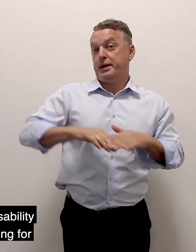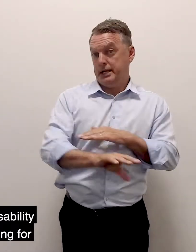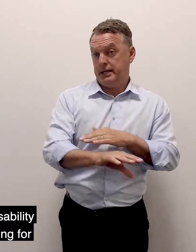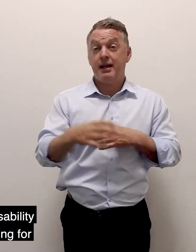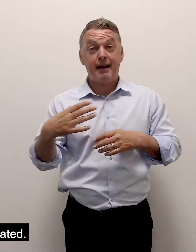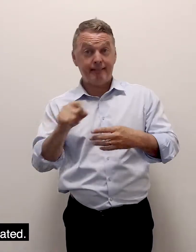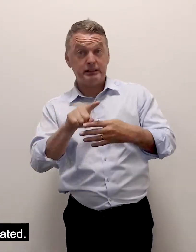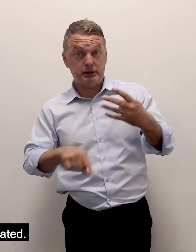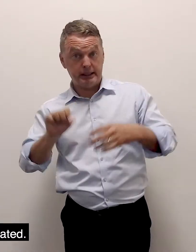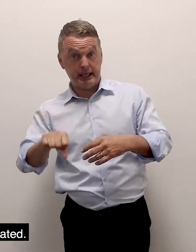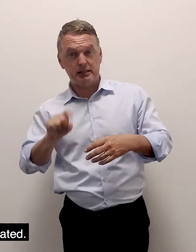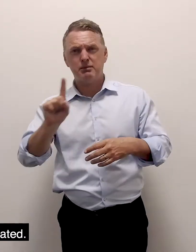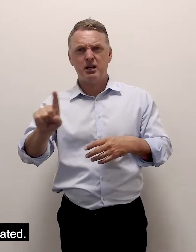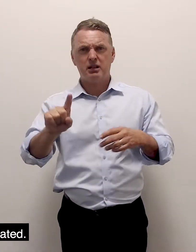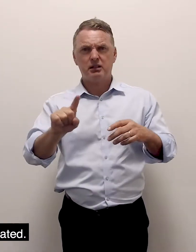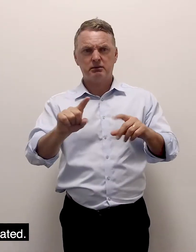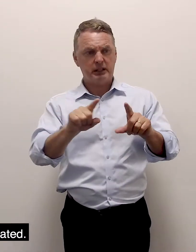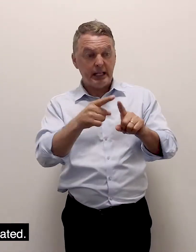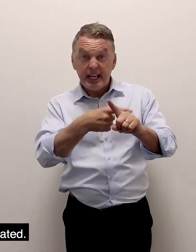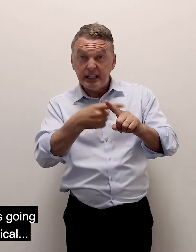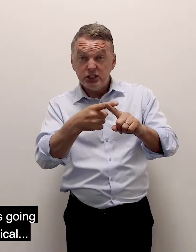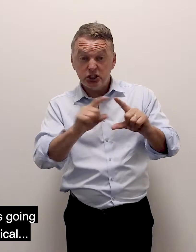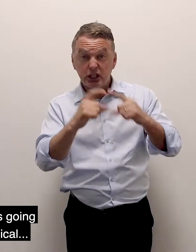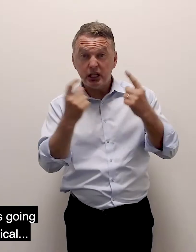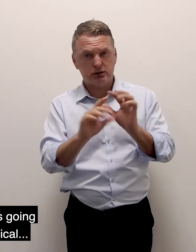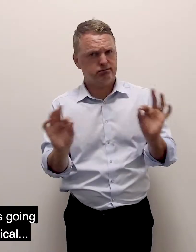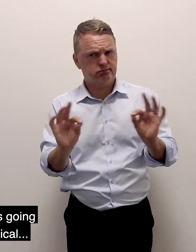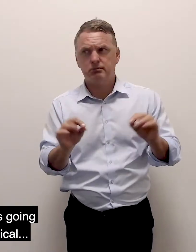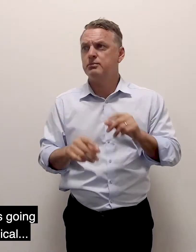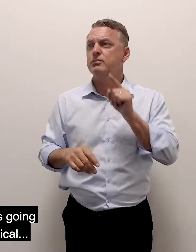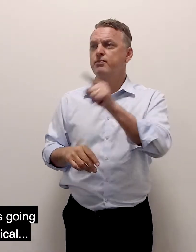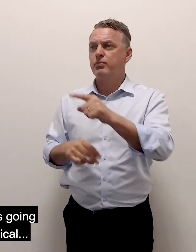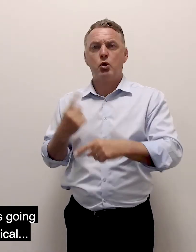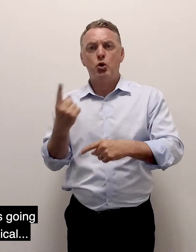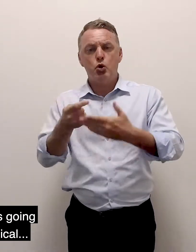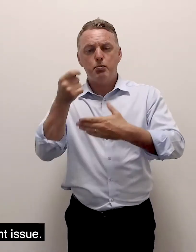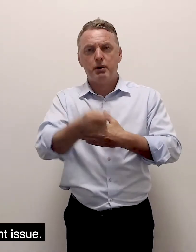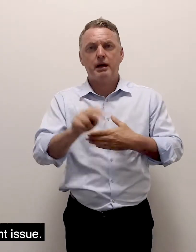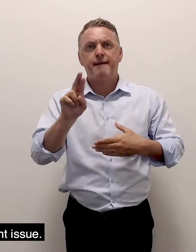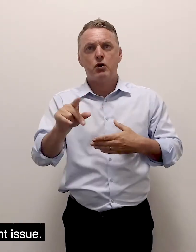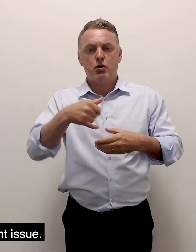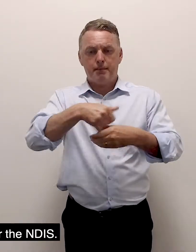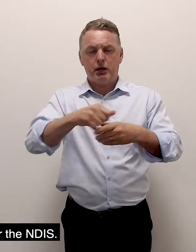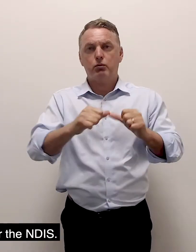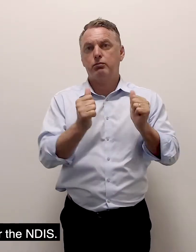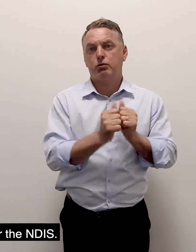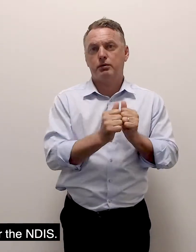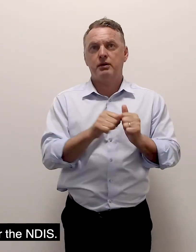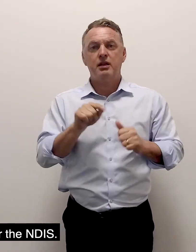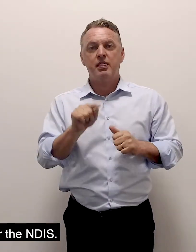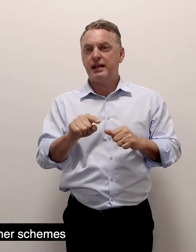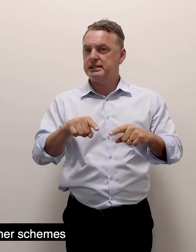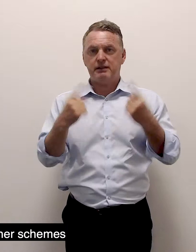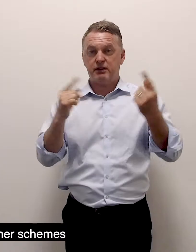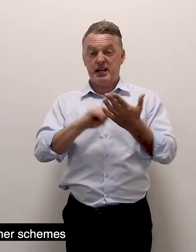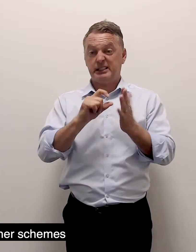she's asking for is not disability related. So who's going to pay for the medical? Well, that's a different issue. That's not a question for